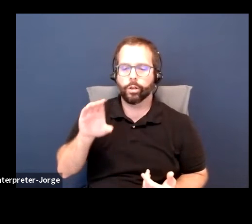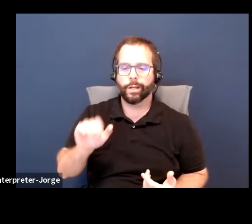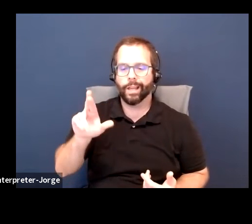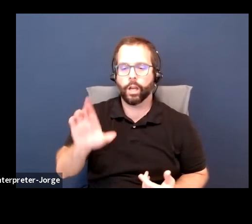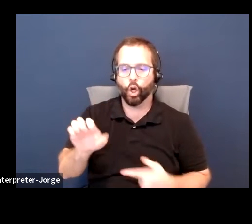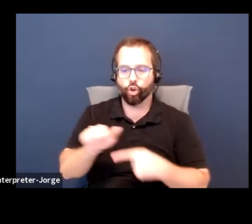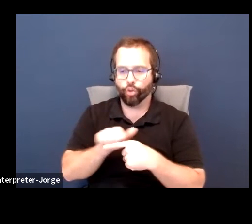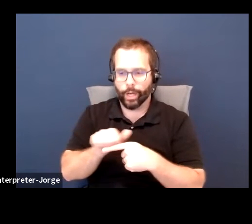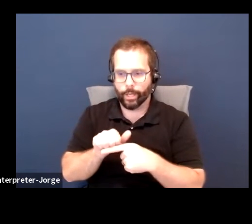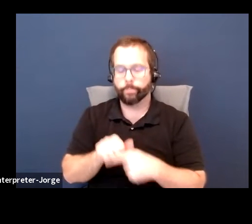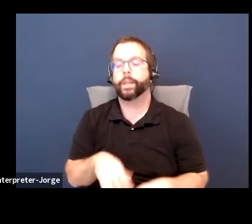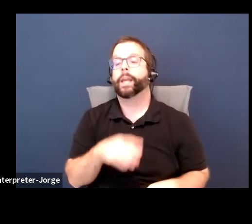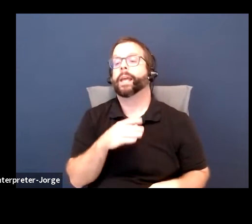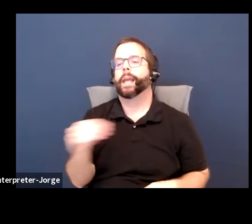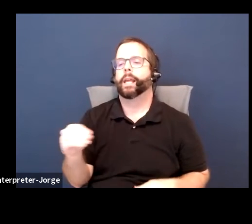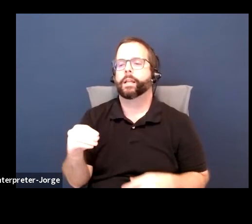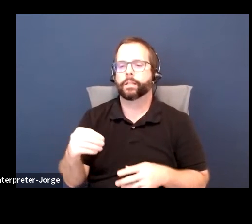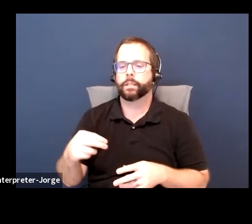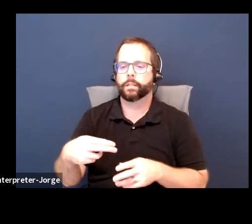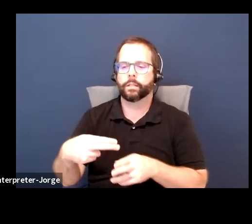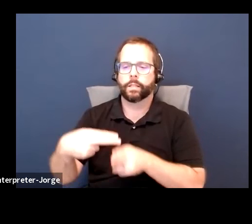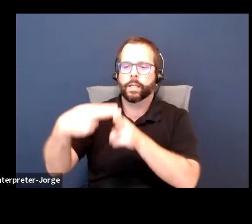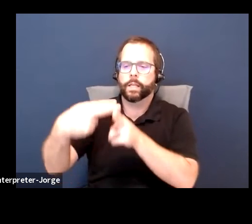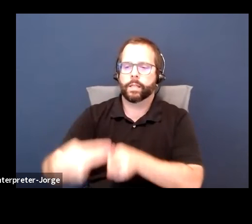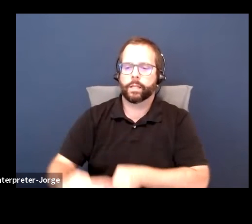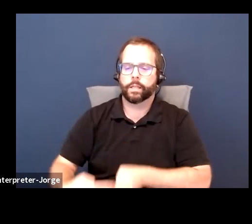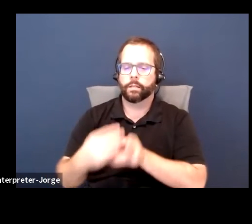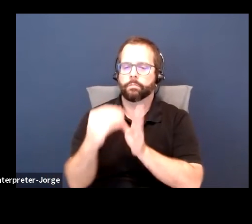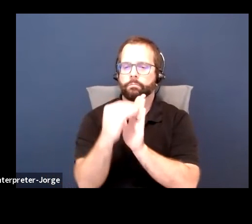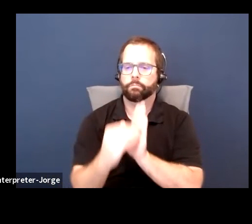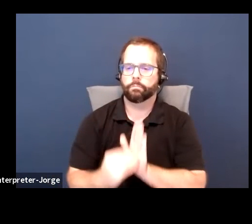and registry. So we've